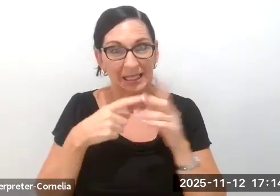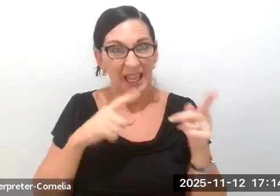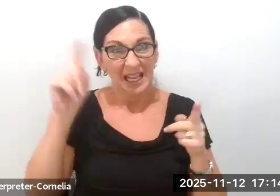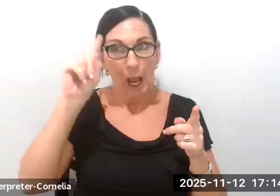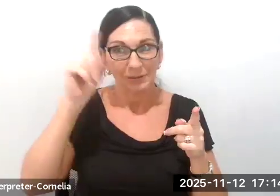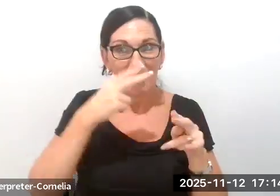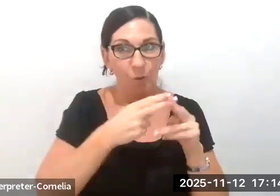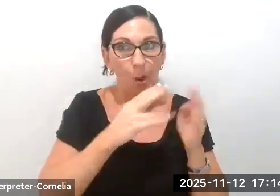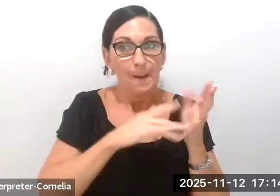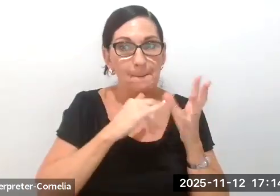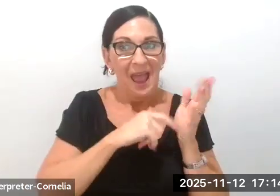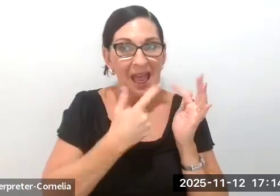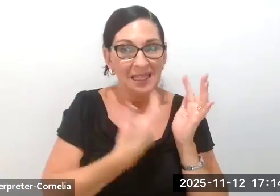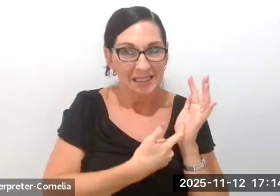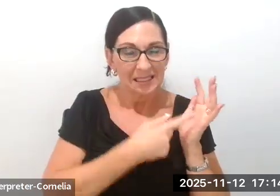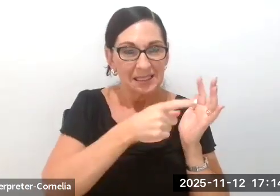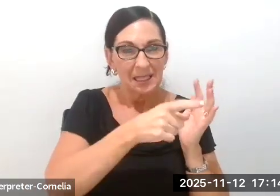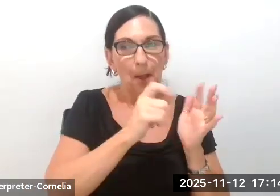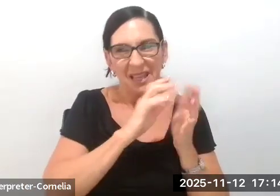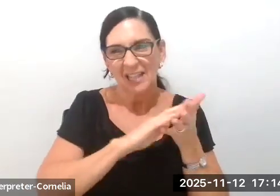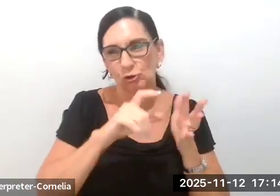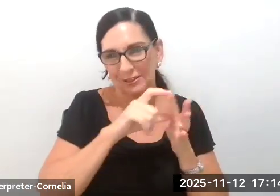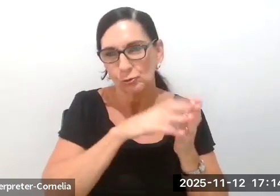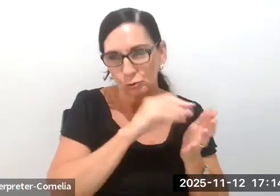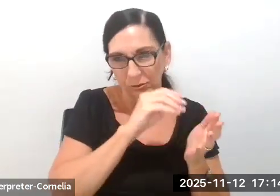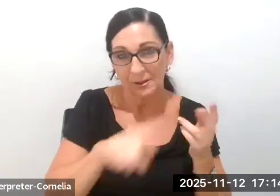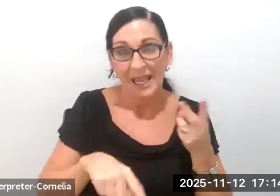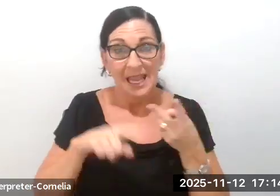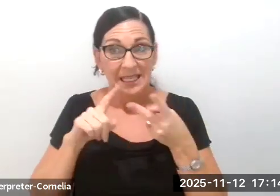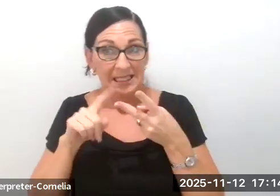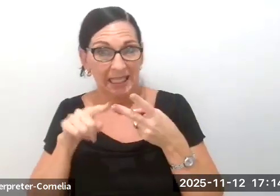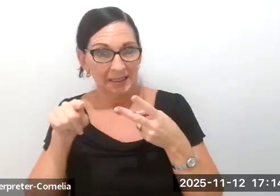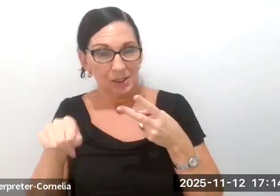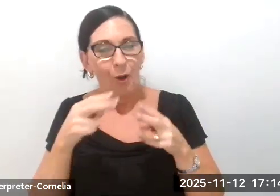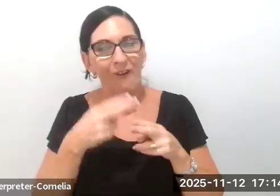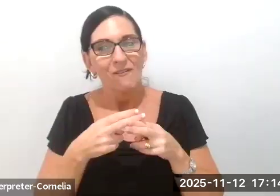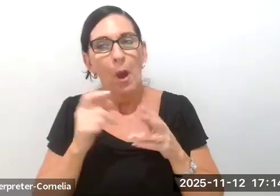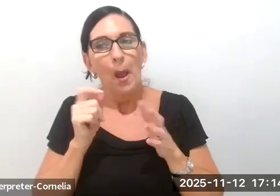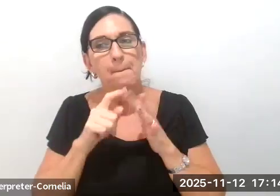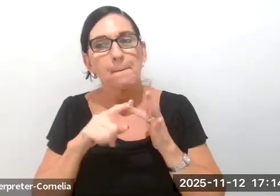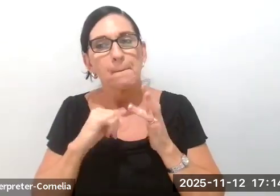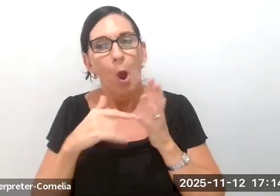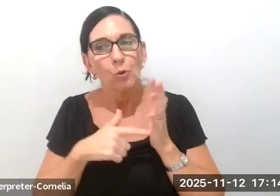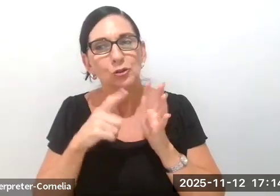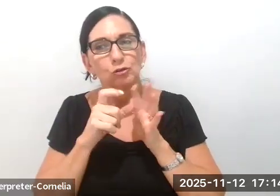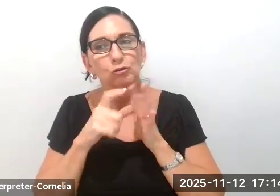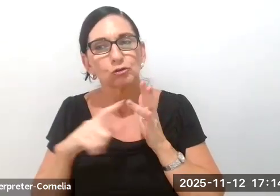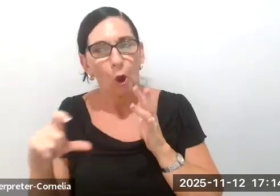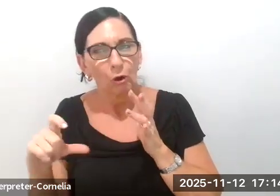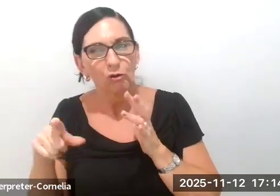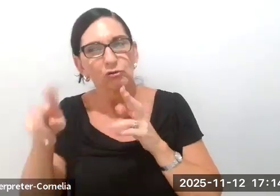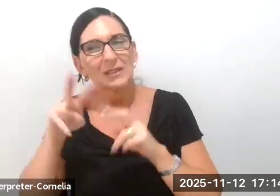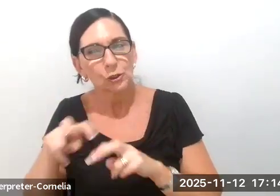Masters and by Research and PhD students. And our second intake will be for postdoctoral